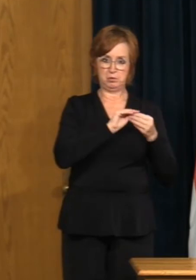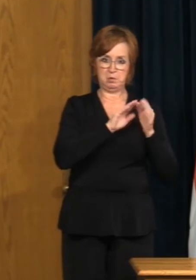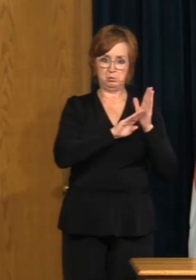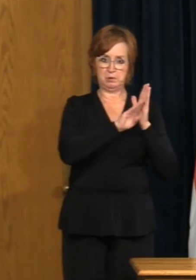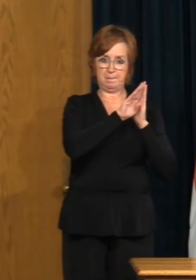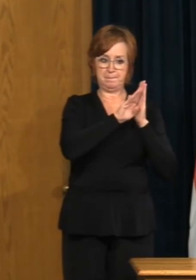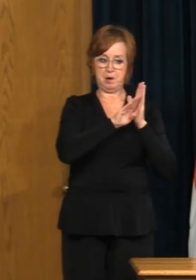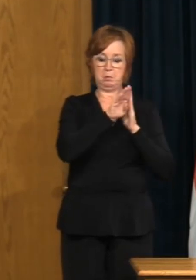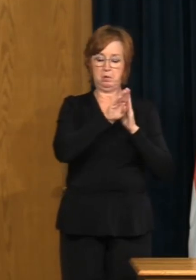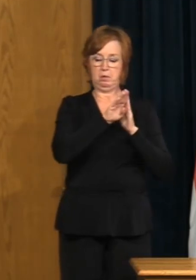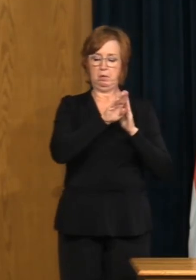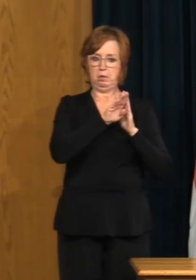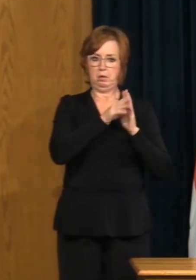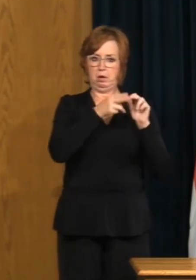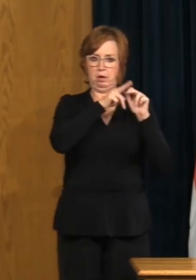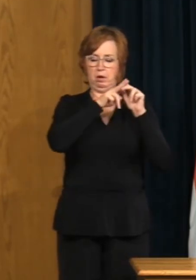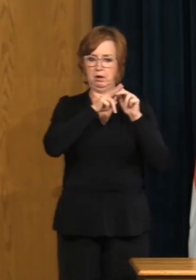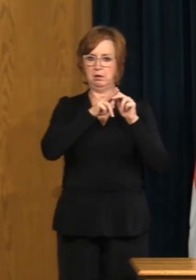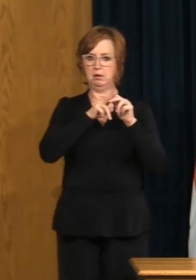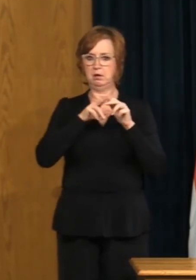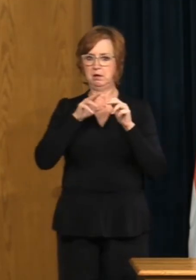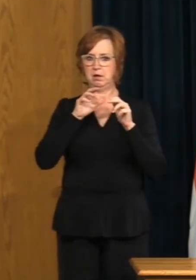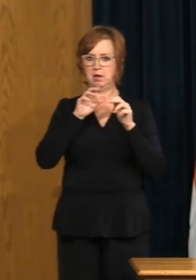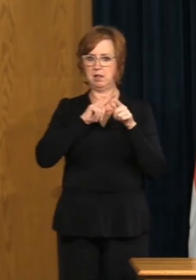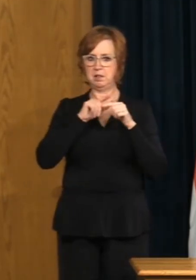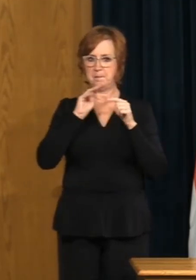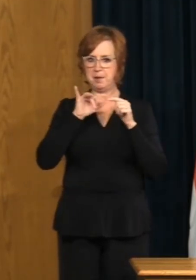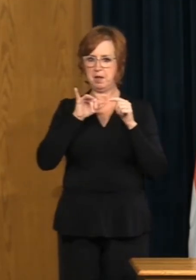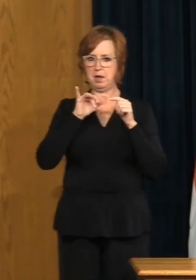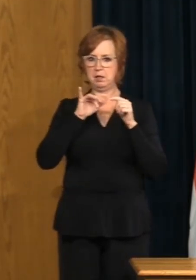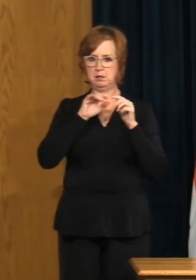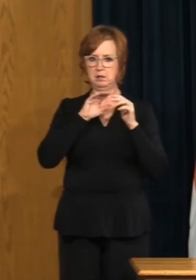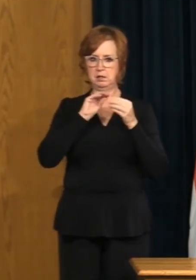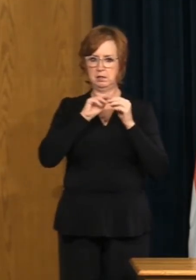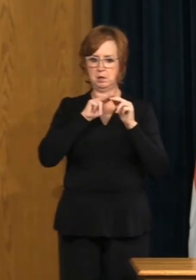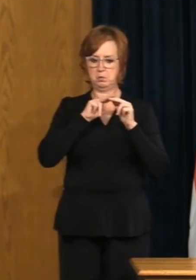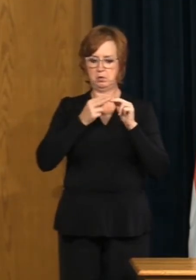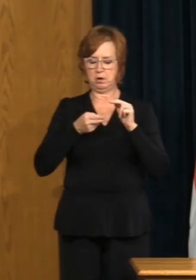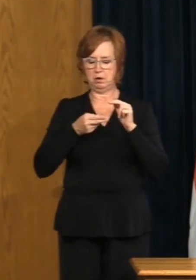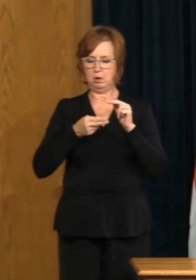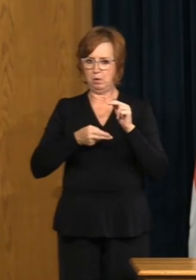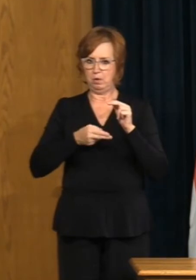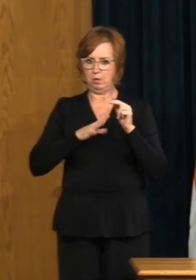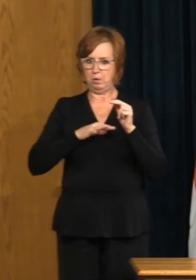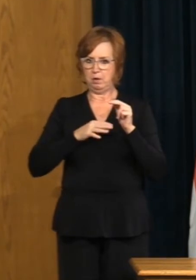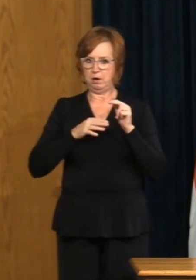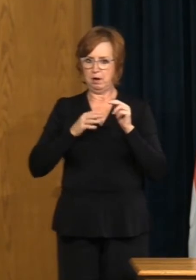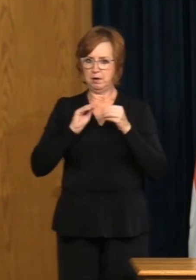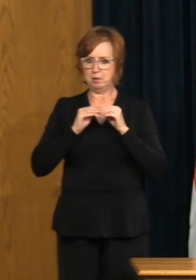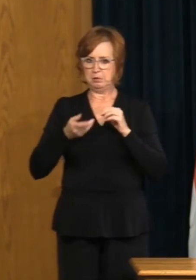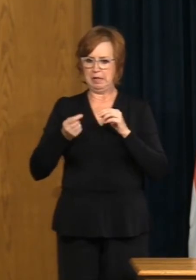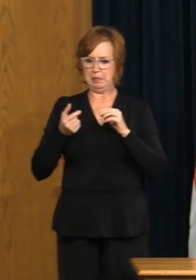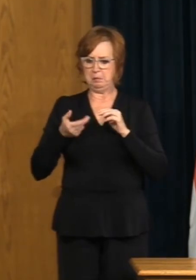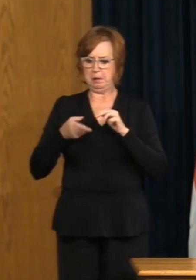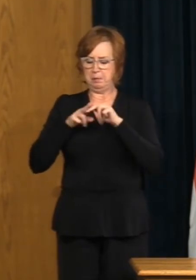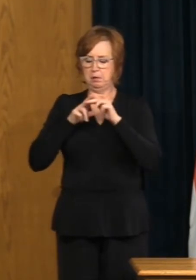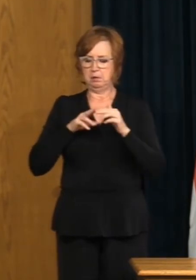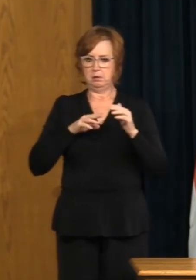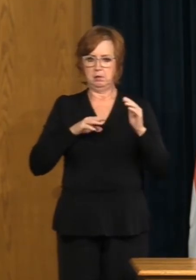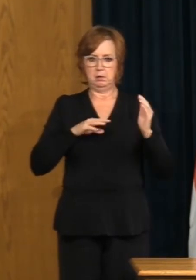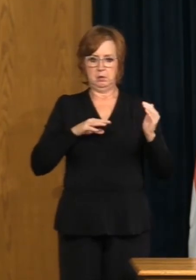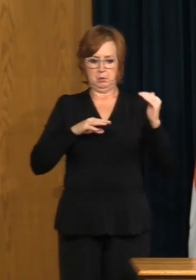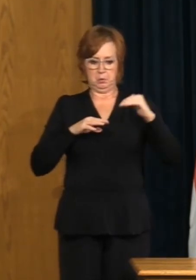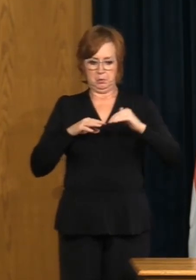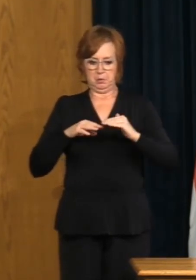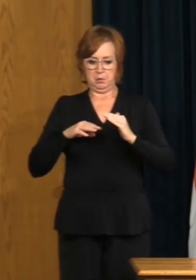were expecting them to go up. They didn't as much as we thought they would, which is again, excellent use of